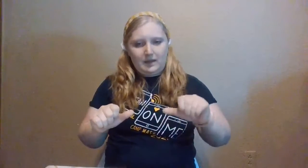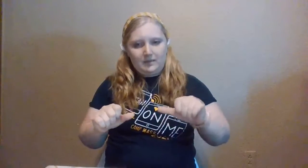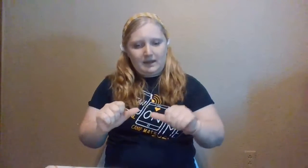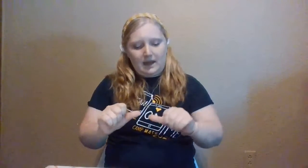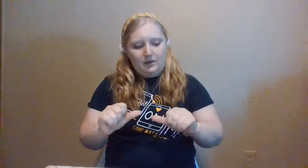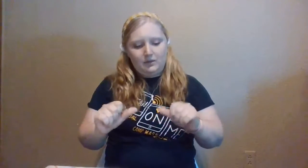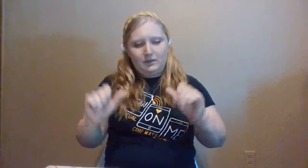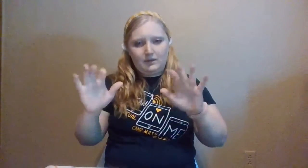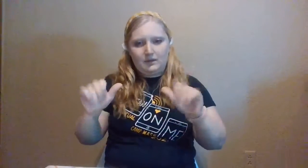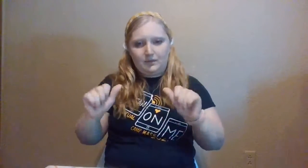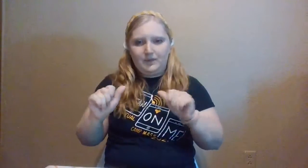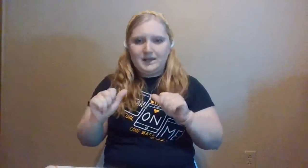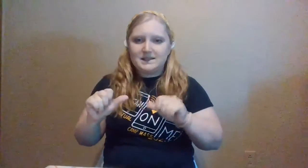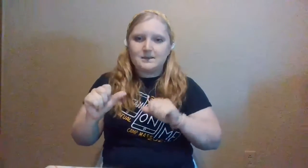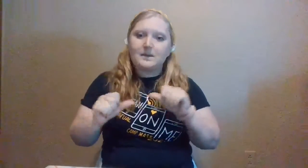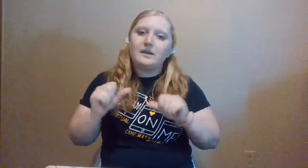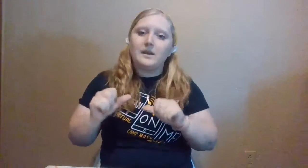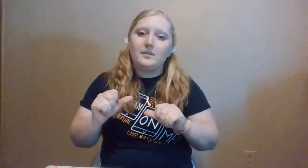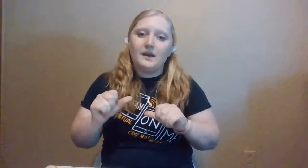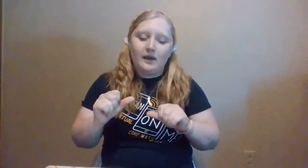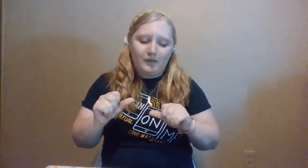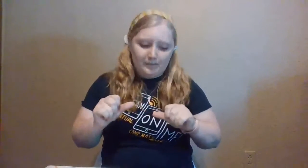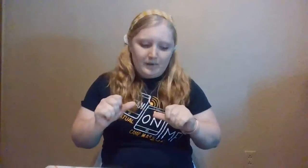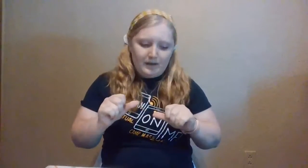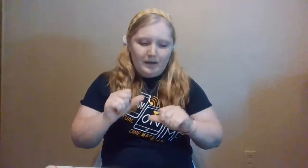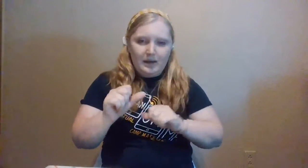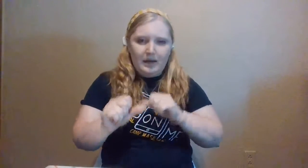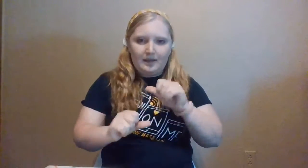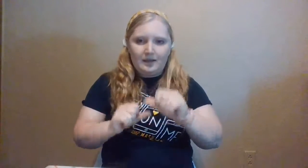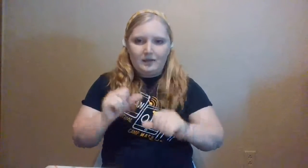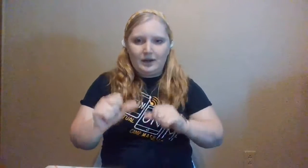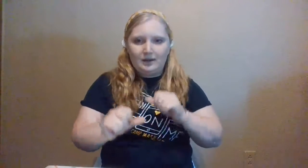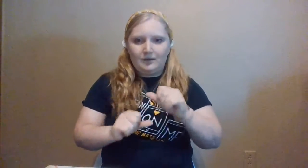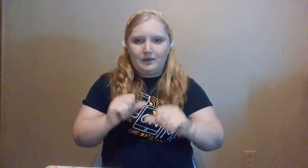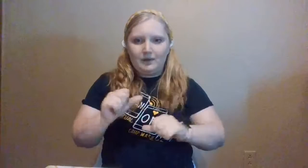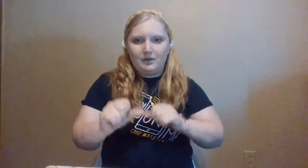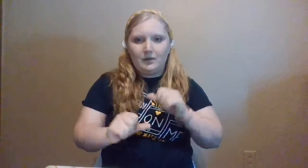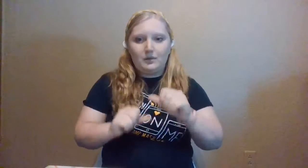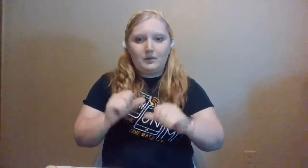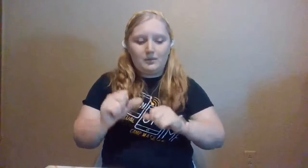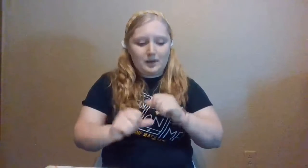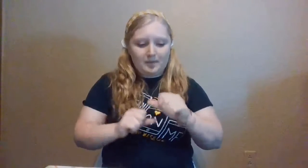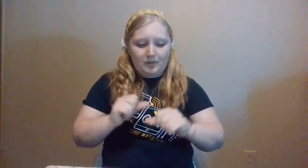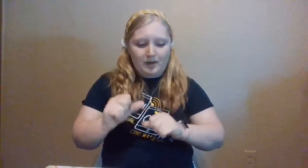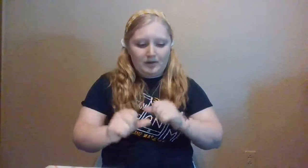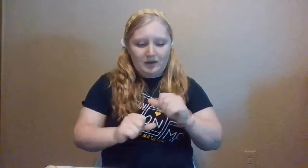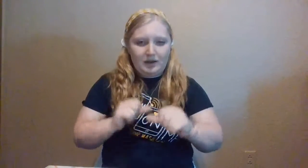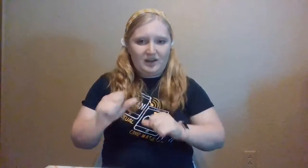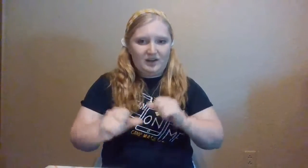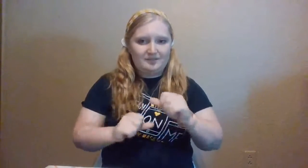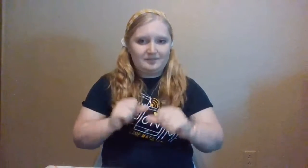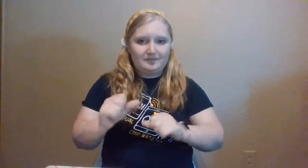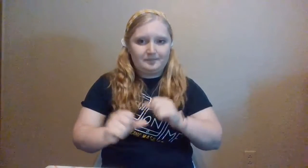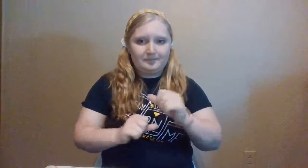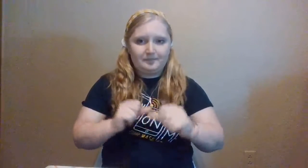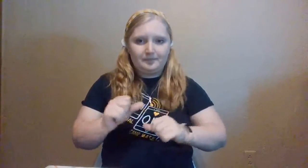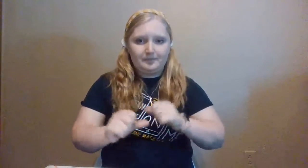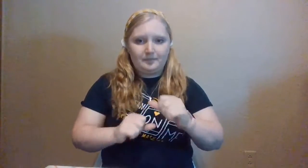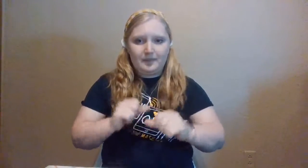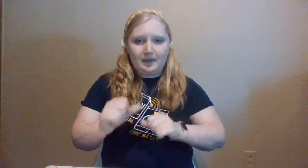thumbs out. So fists with your thumbs out. And then you kind of bring them around each other. Like